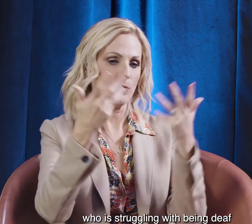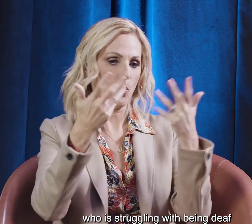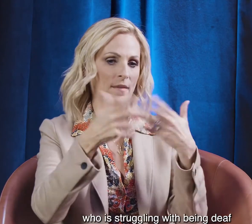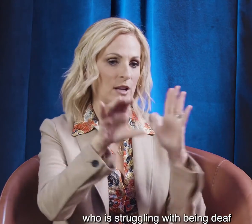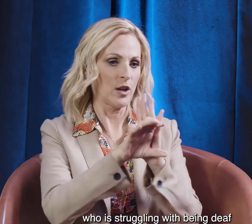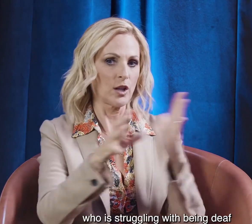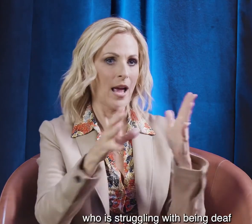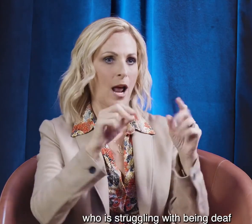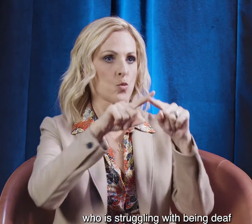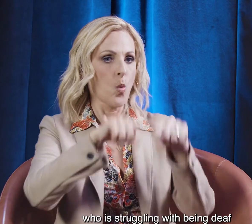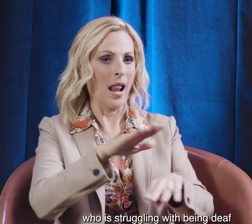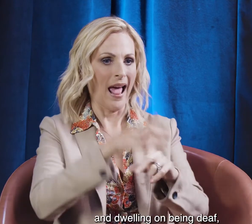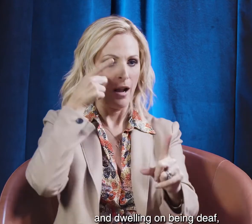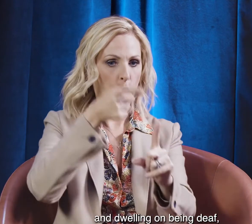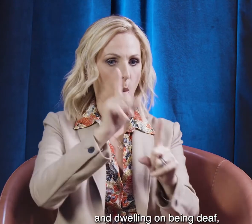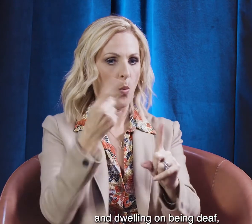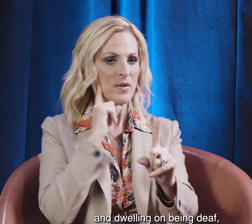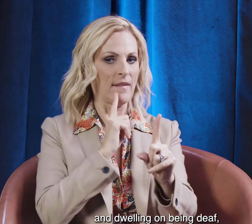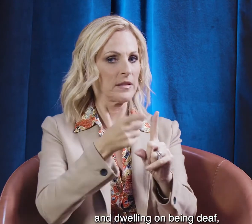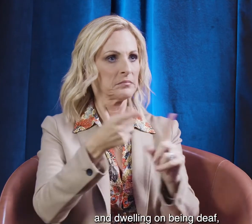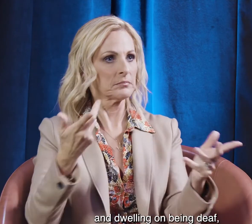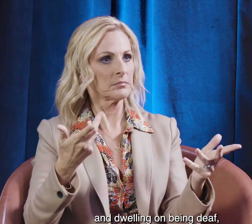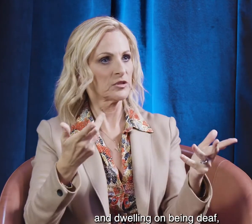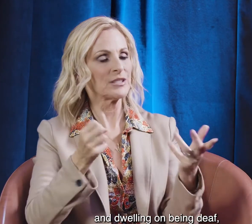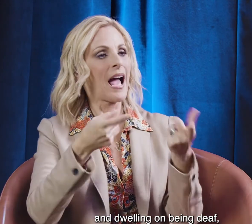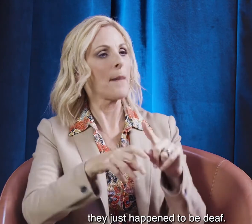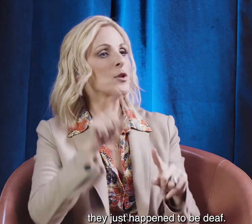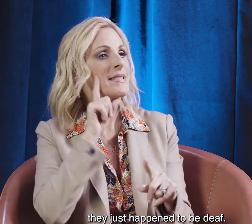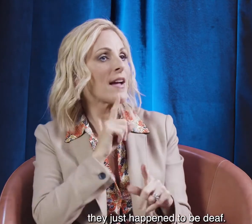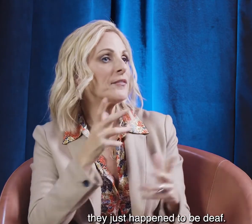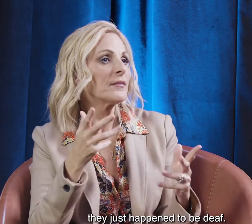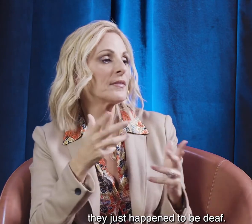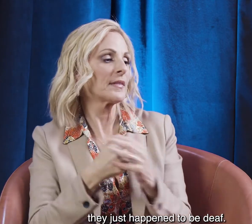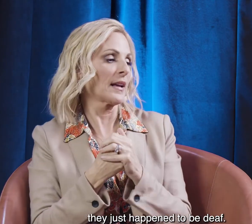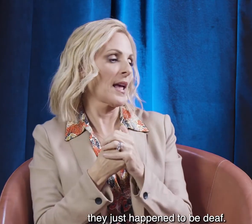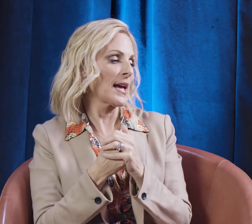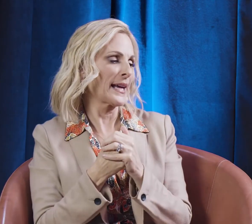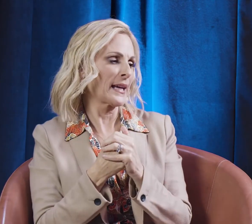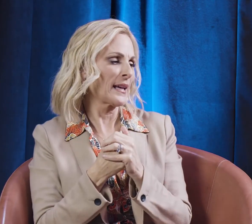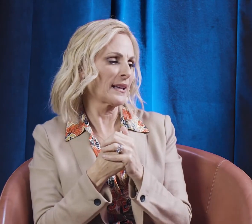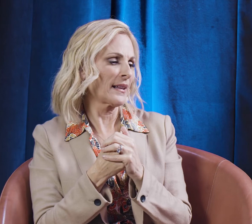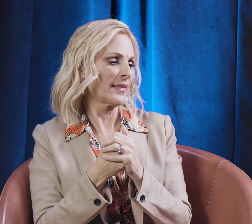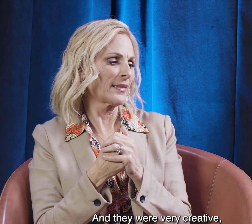is struggling with being deaf and dwelling on being deaf. They just happened to be deaf,